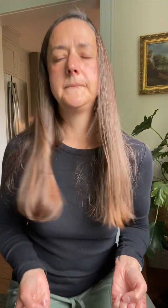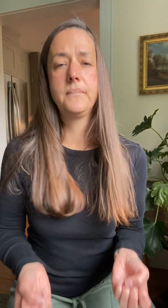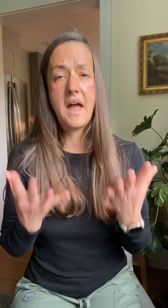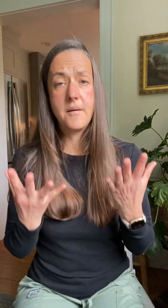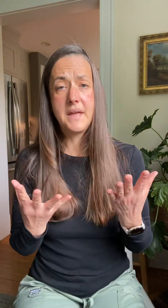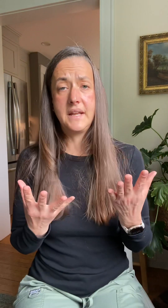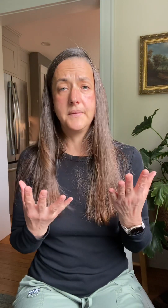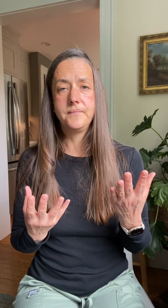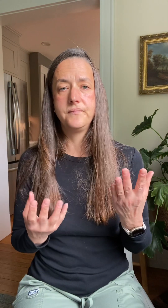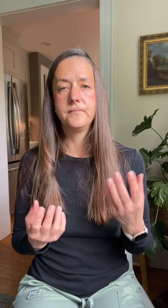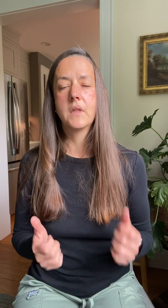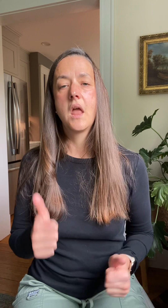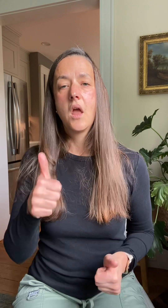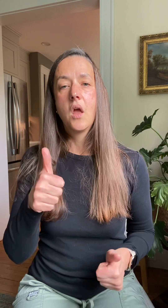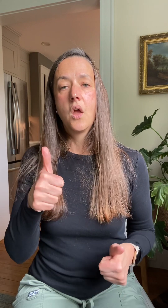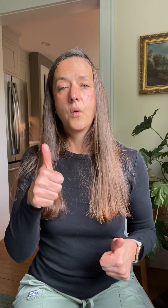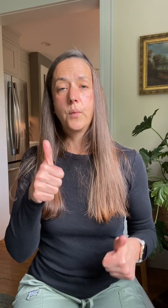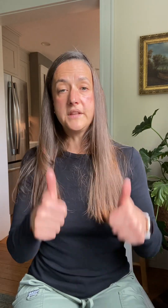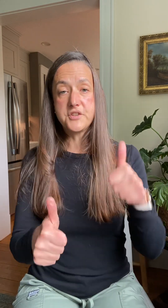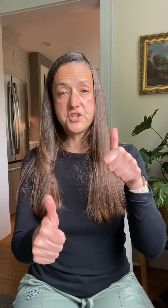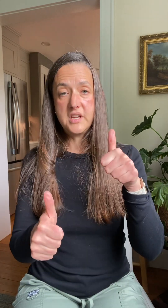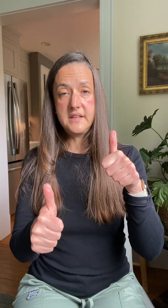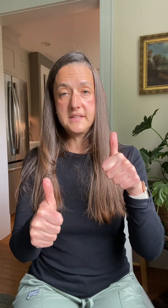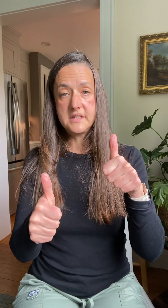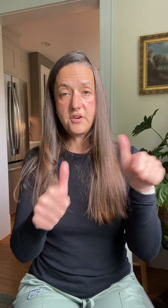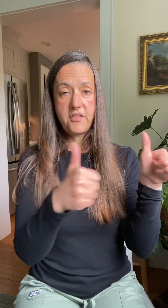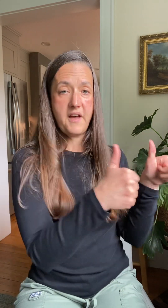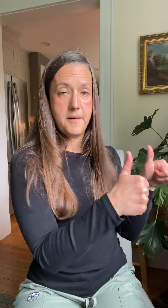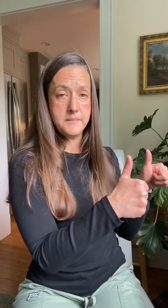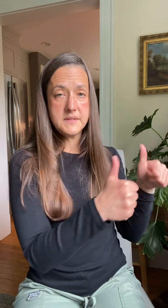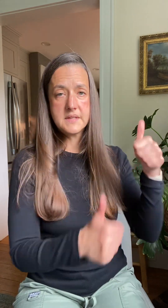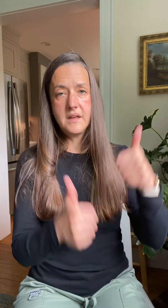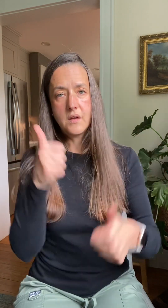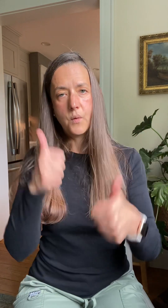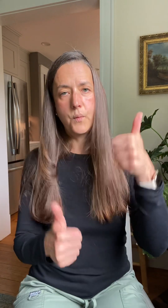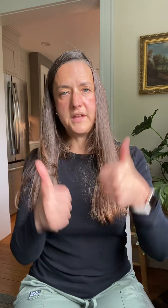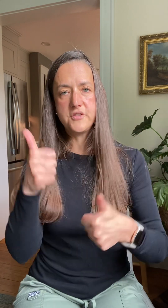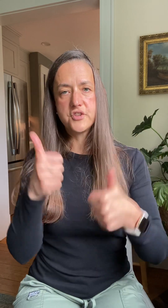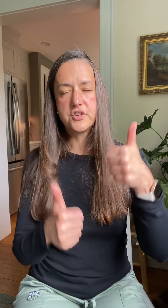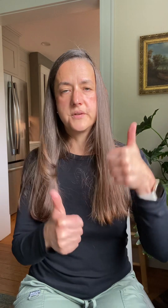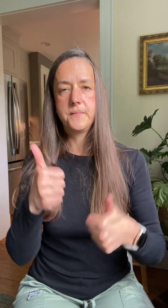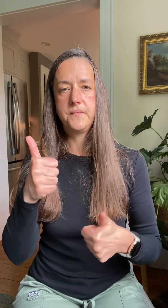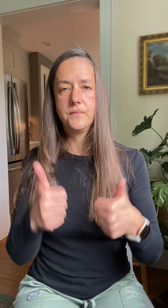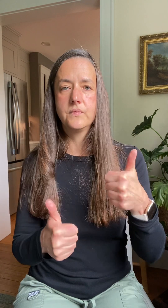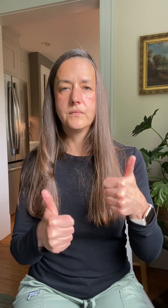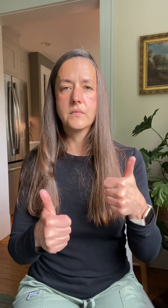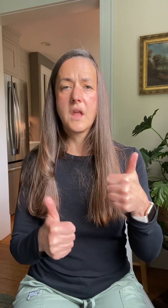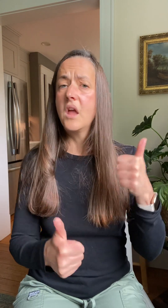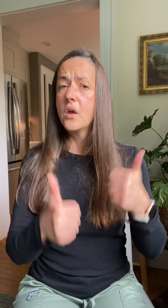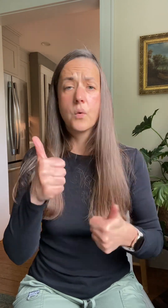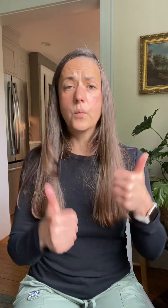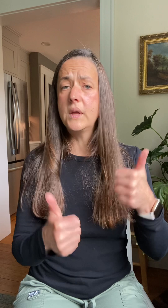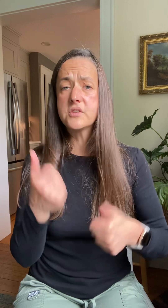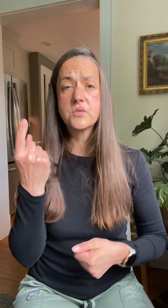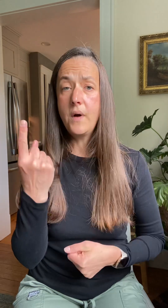How many? Which is your thumbs? Which? Which